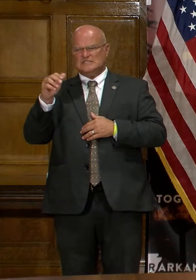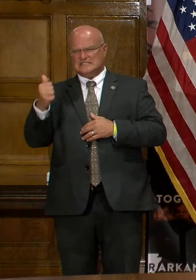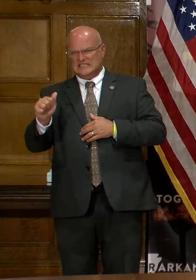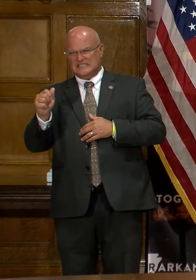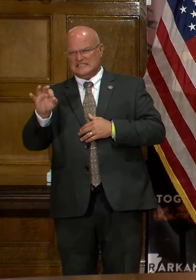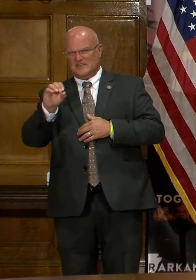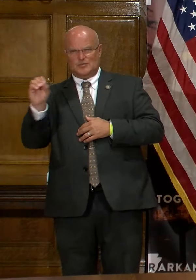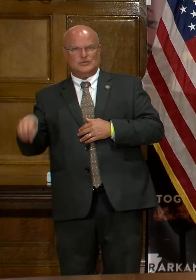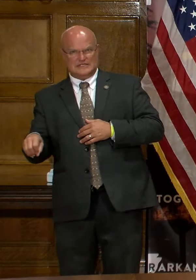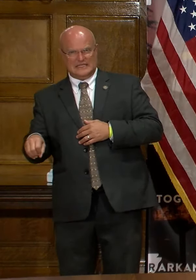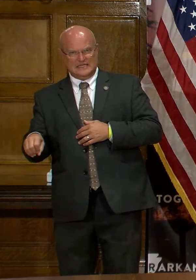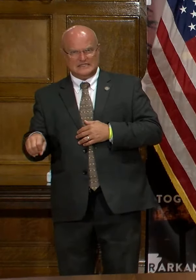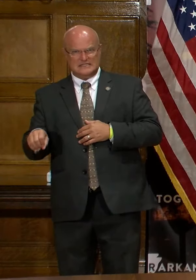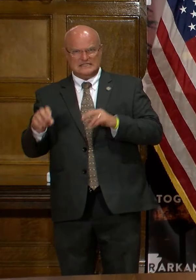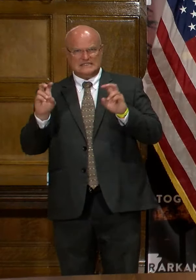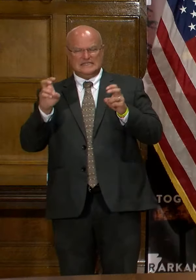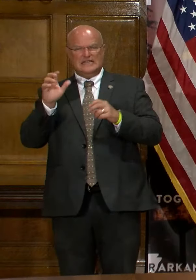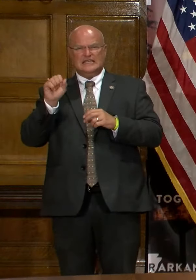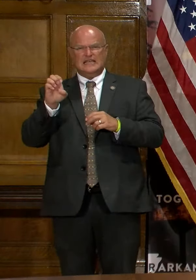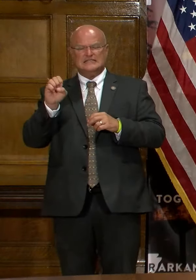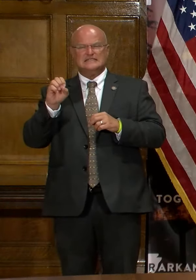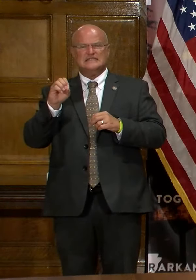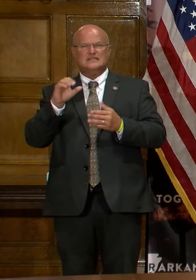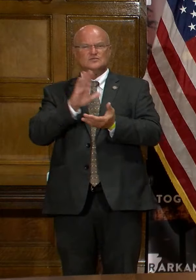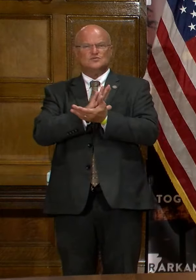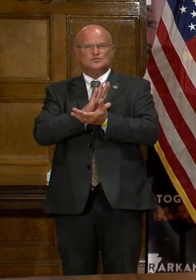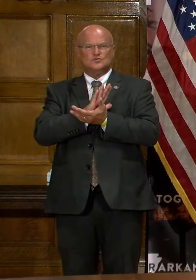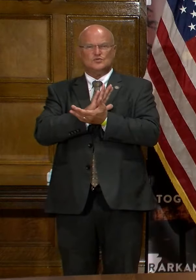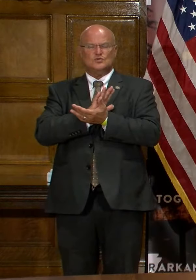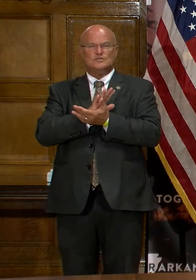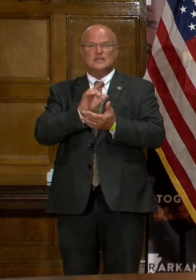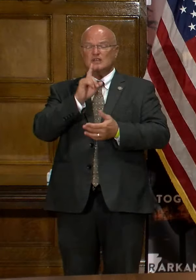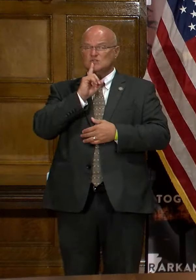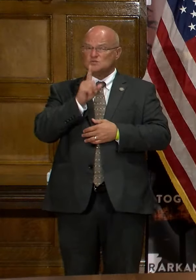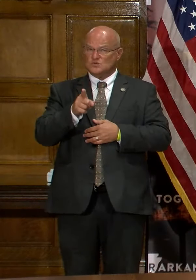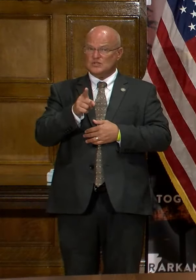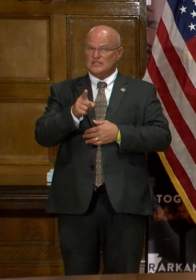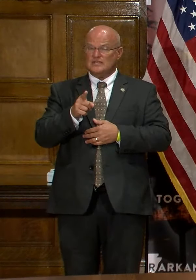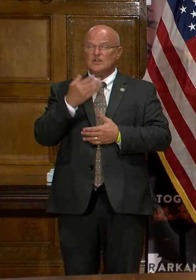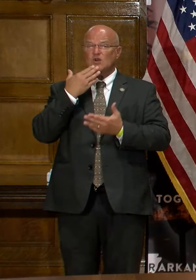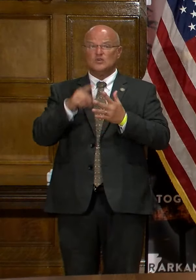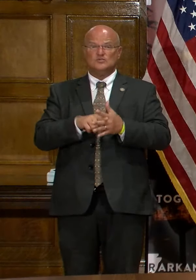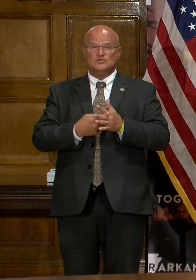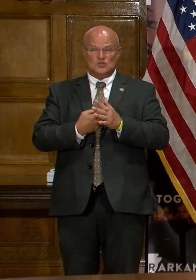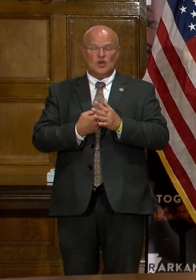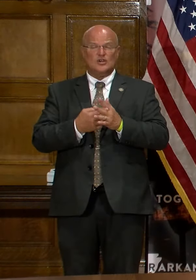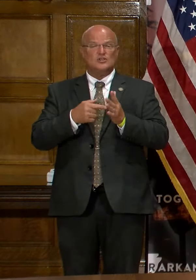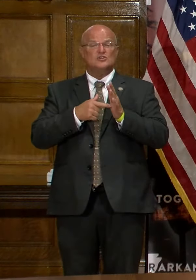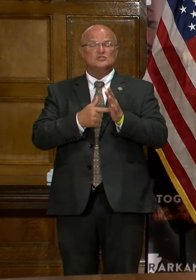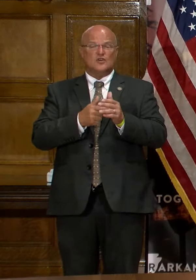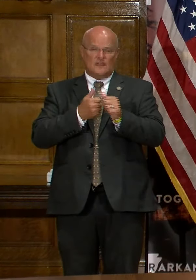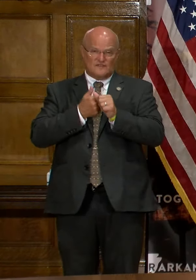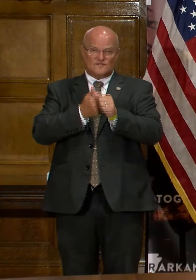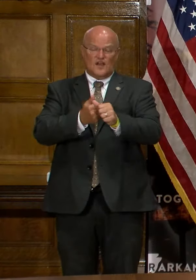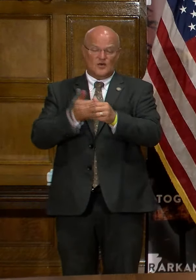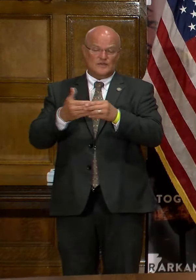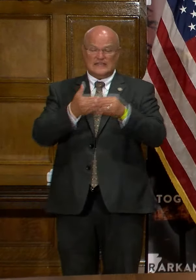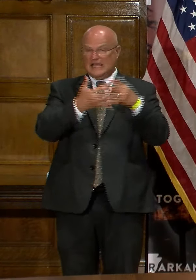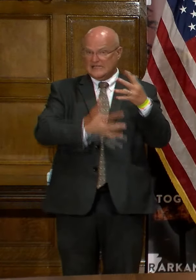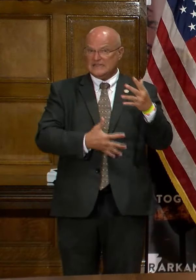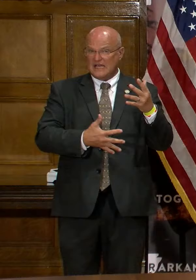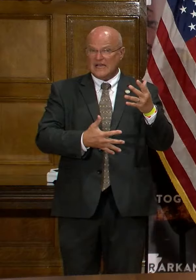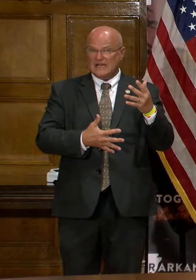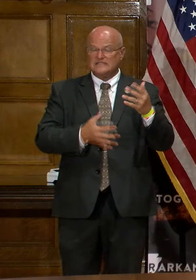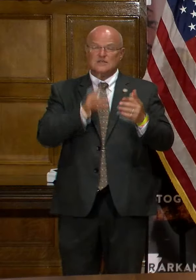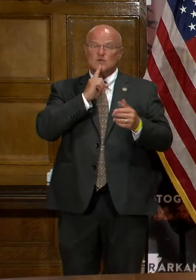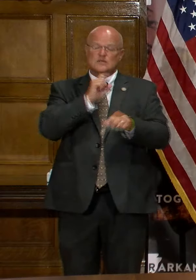0.2% in terms of cases in our schools. That's really a good start, shows they're really following the guidelines and